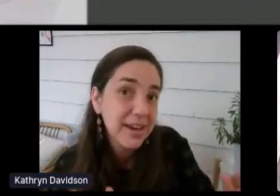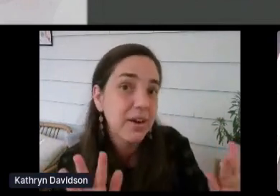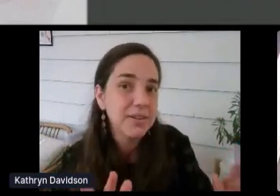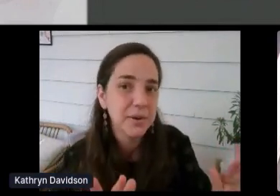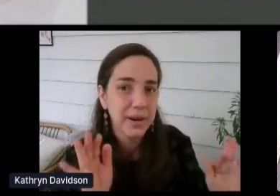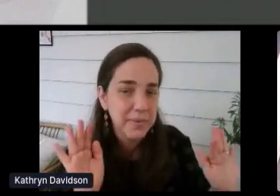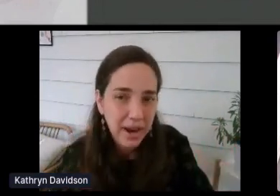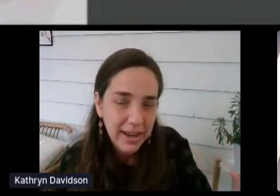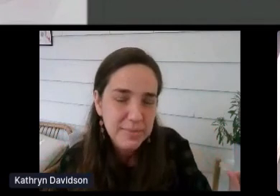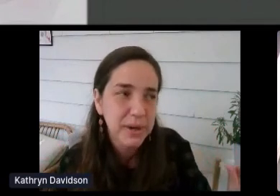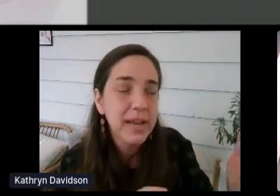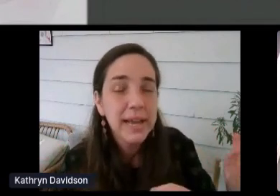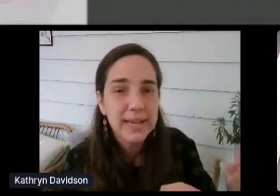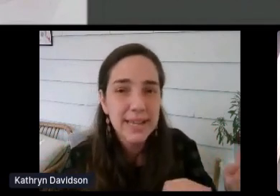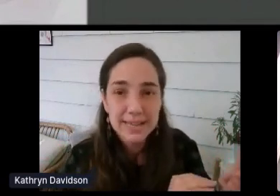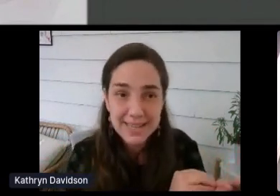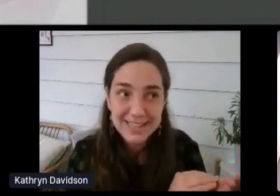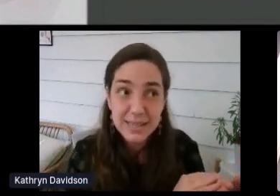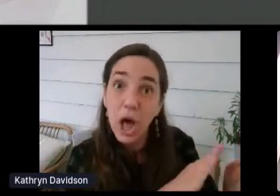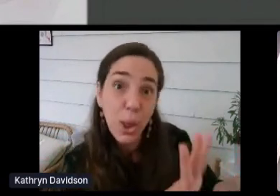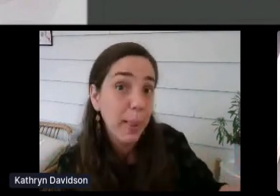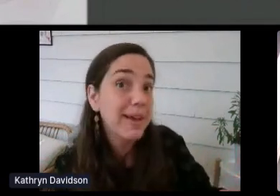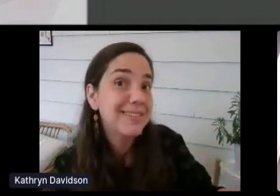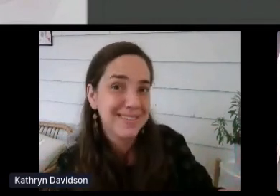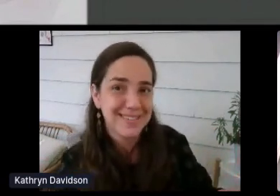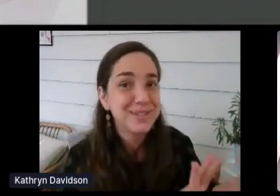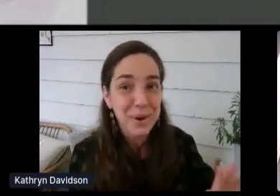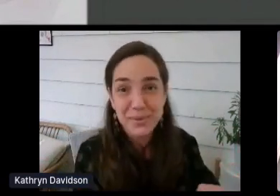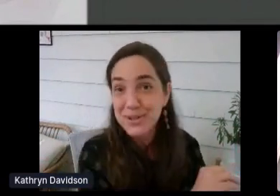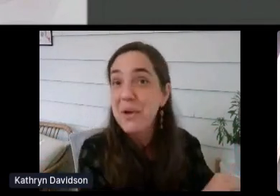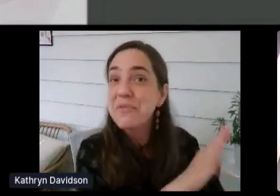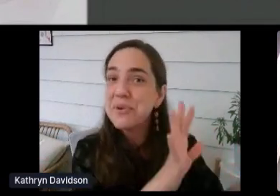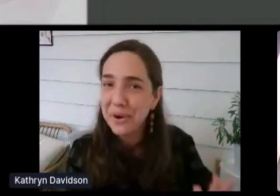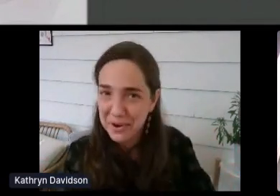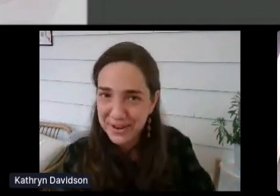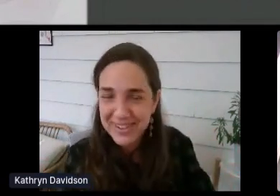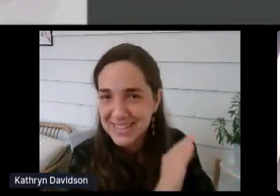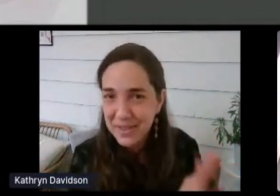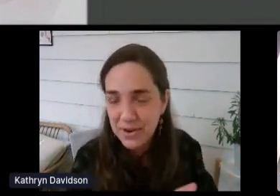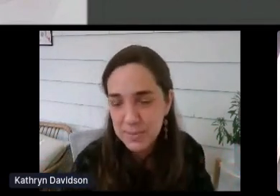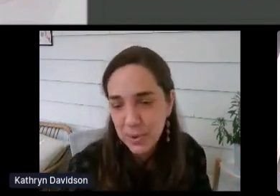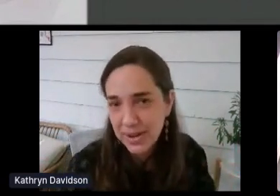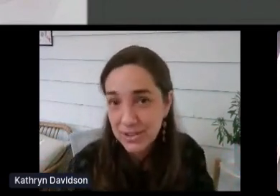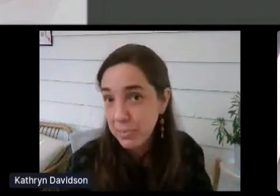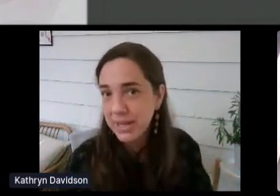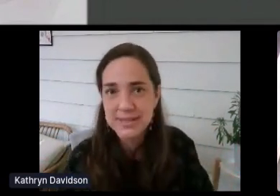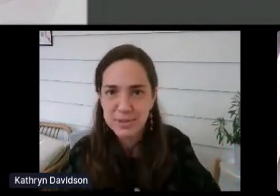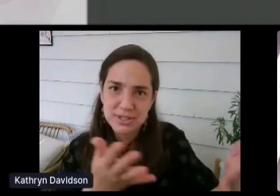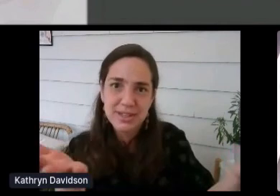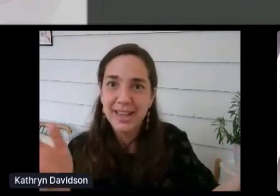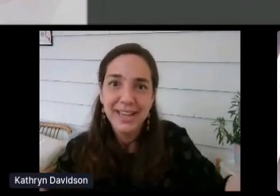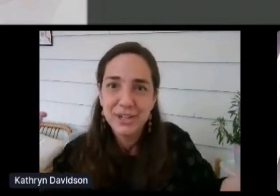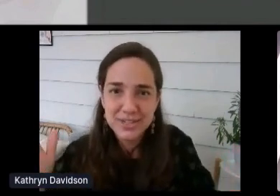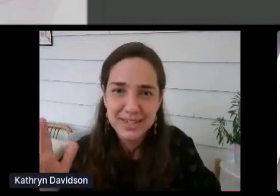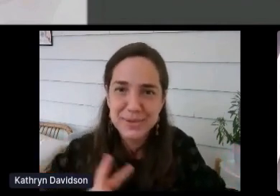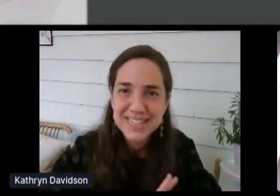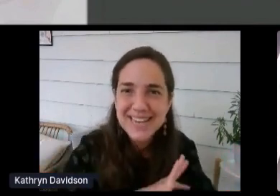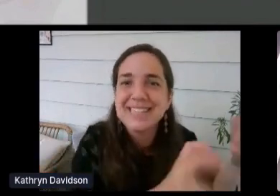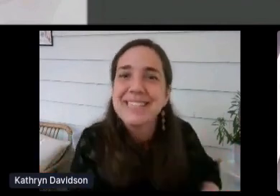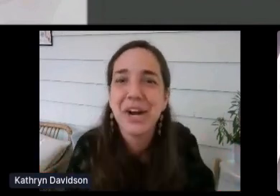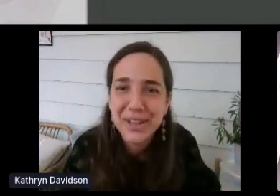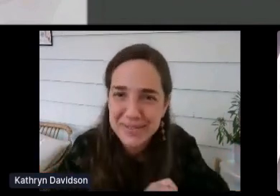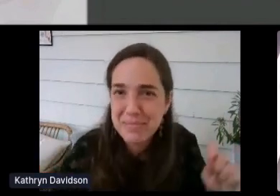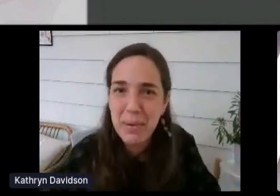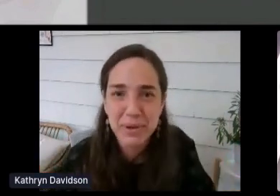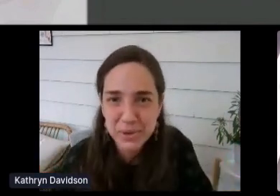my understanding also, and I'm not an expert, is that it's a lot less so. There's a lot fewer honorifics than there are in spoken Japanese, which is interesting. So it